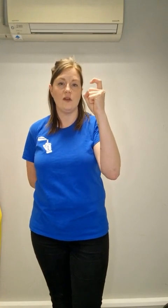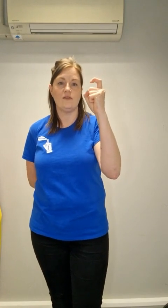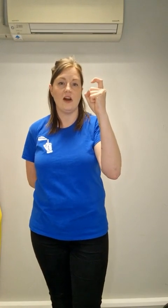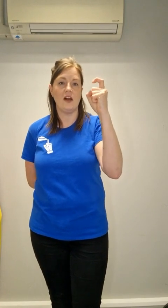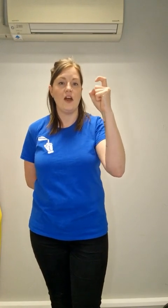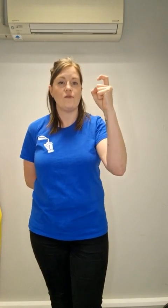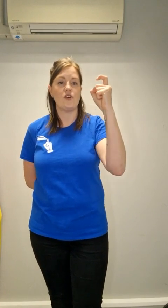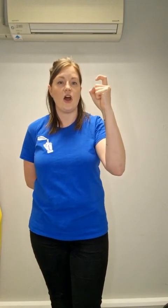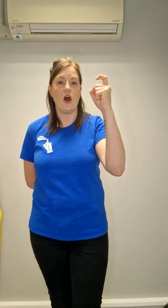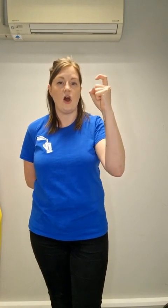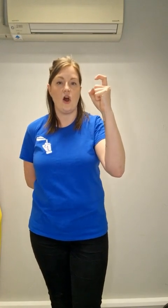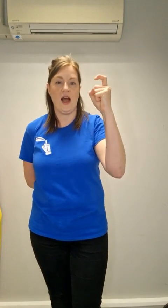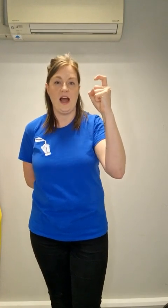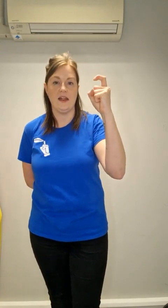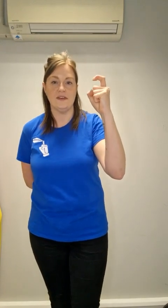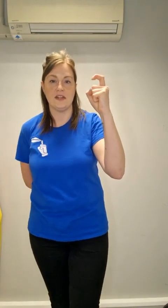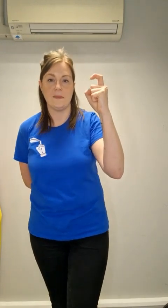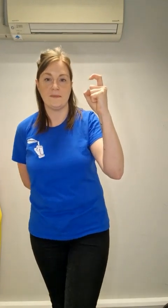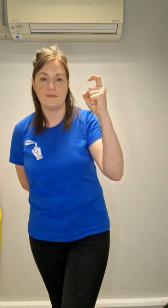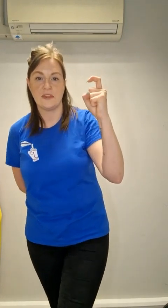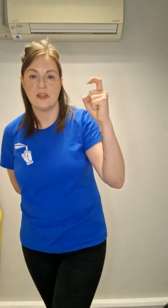over for an R hand.